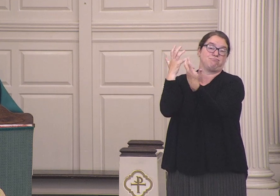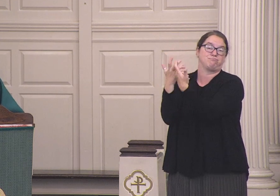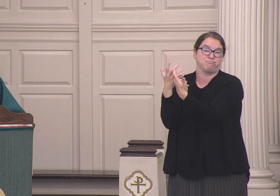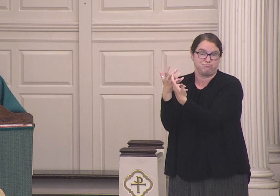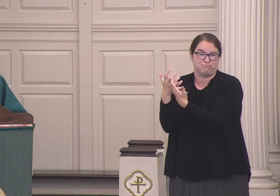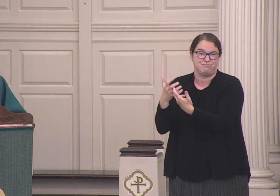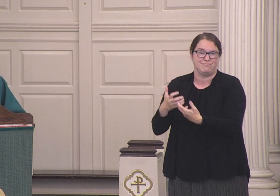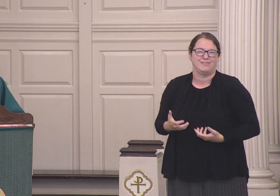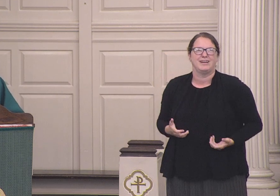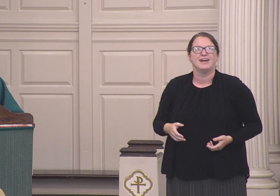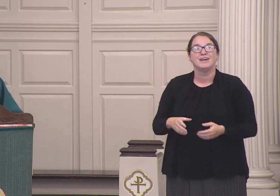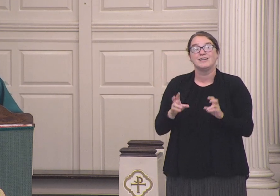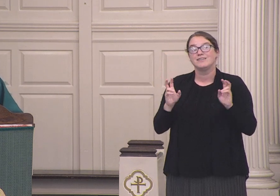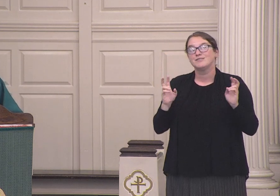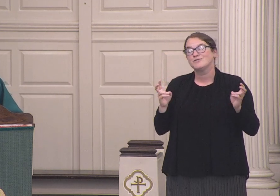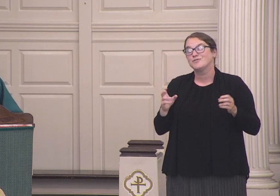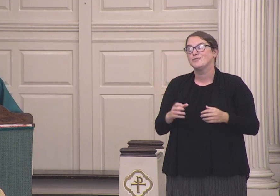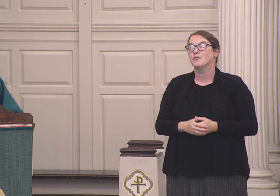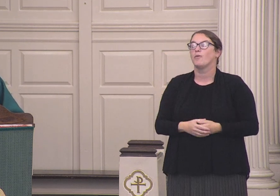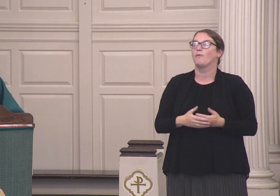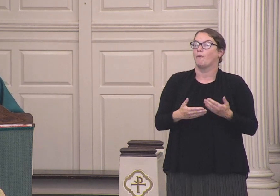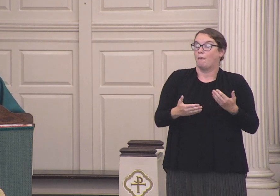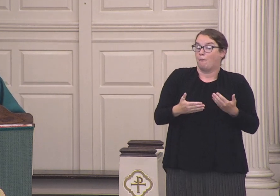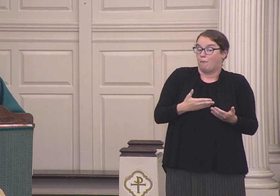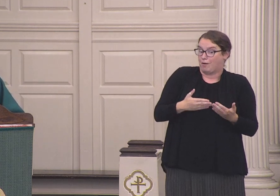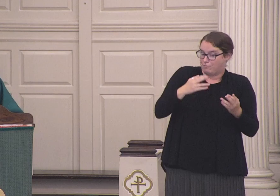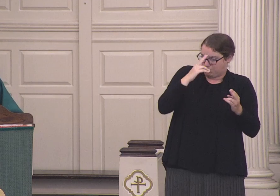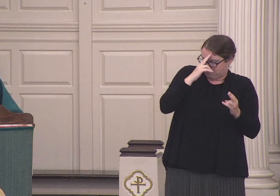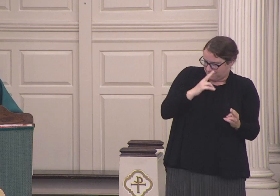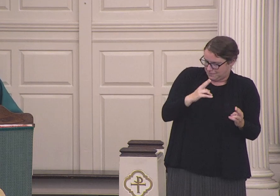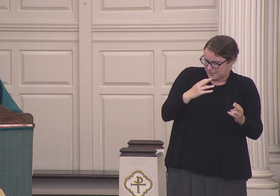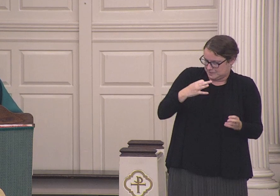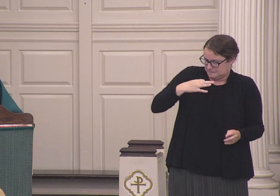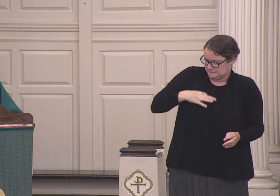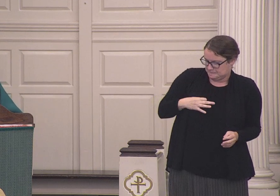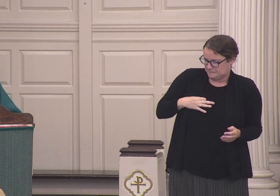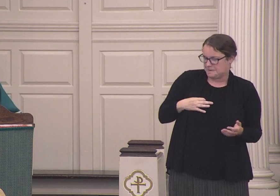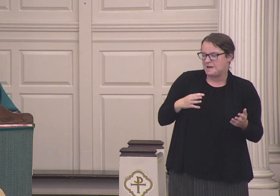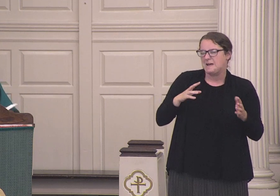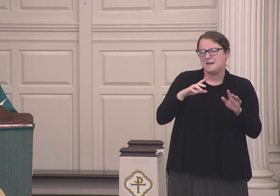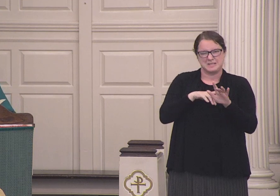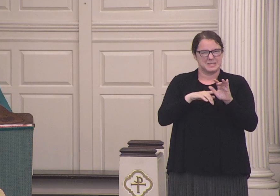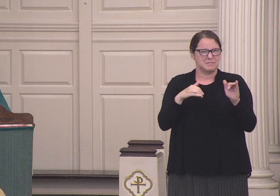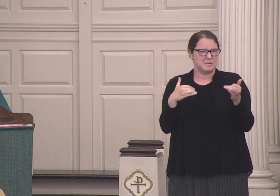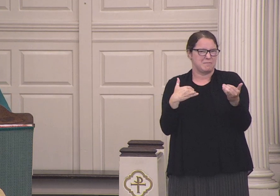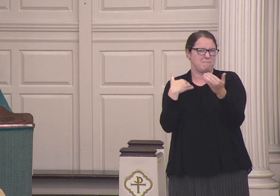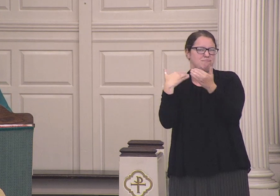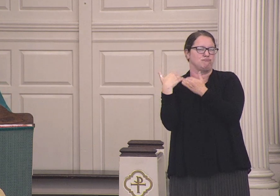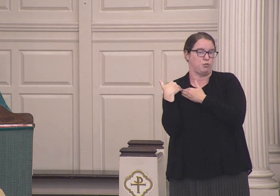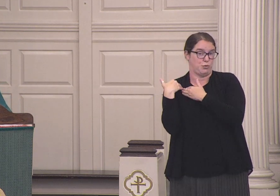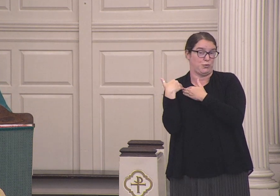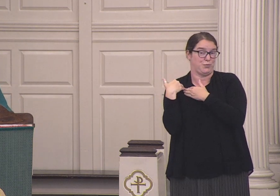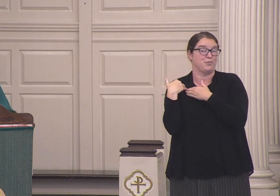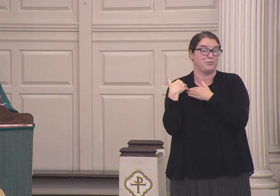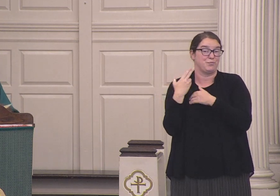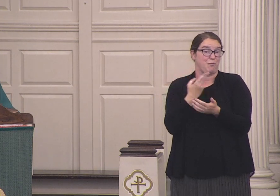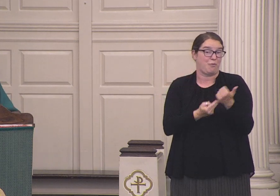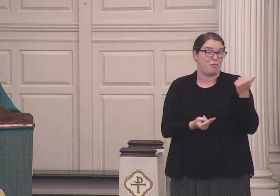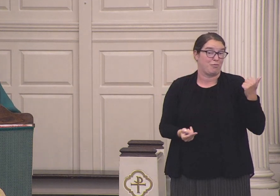But whatever privilege comes to us, again, there is a duty. We have a duty, and that duty is